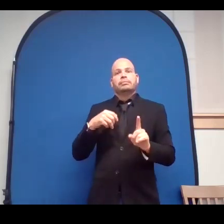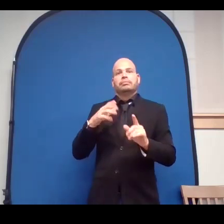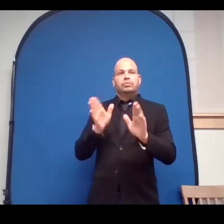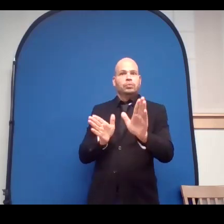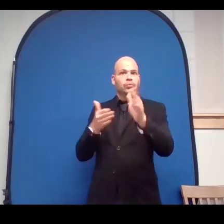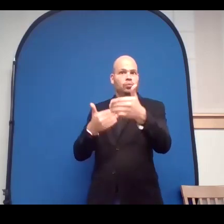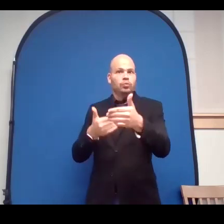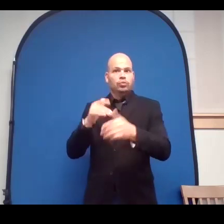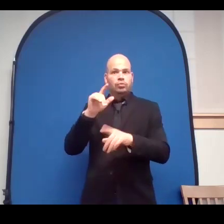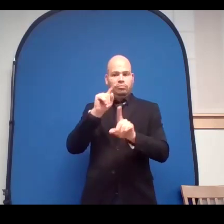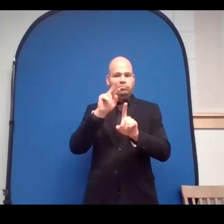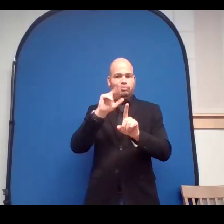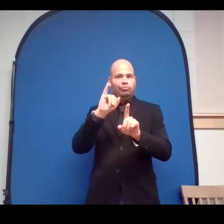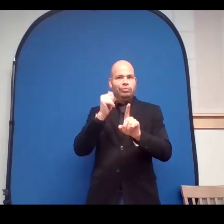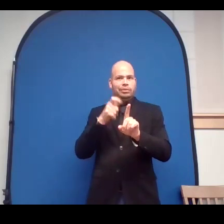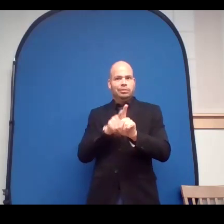What did